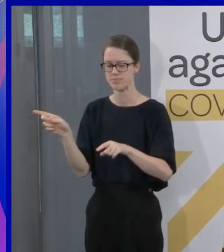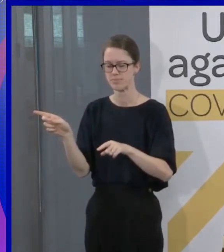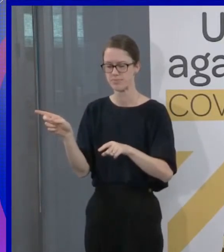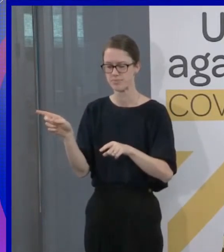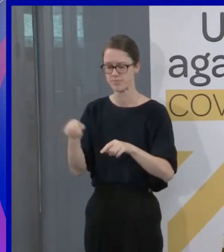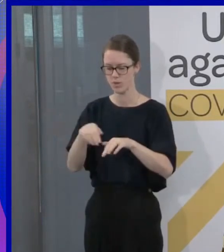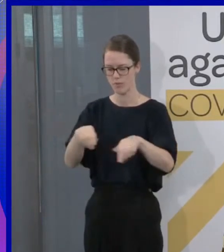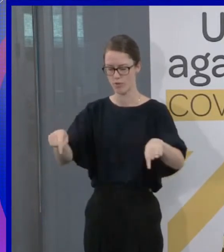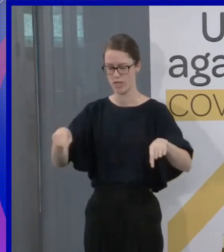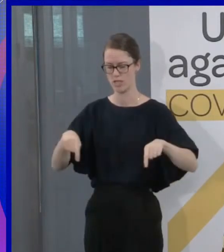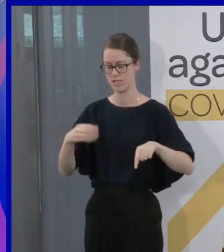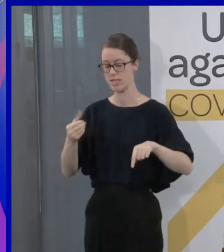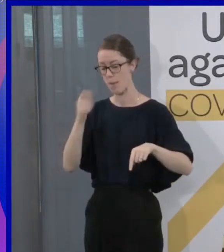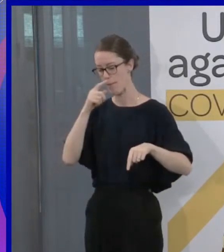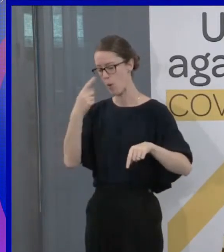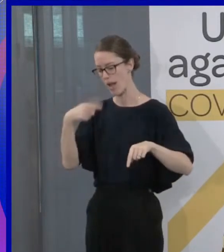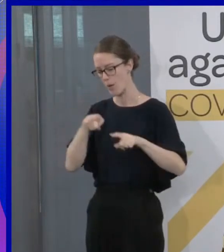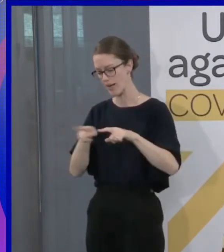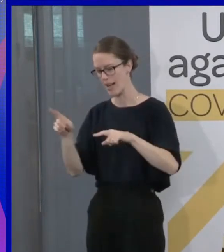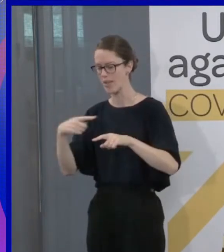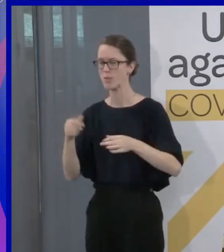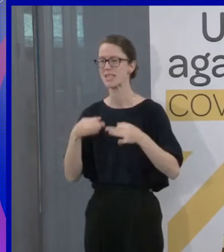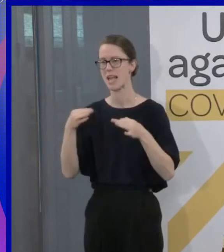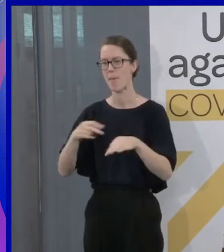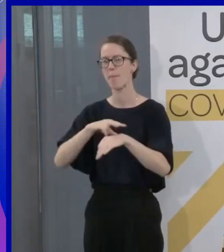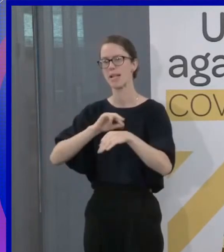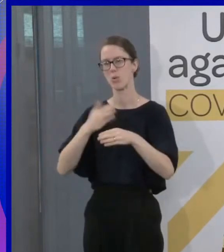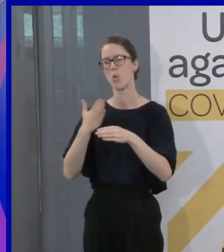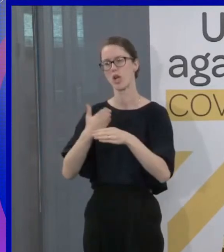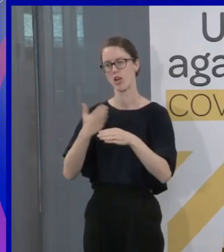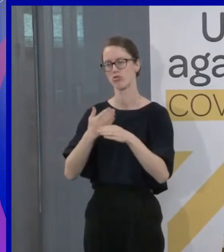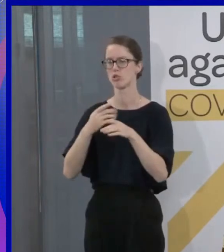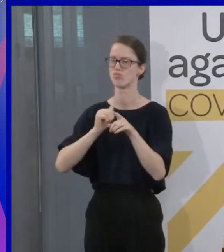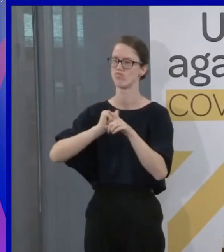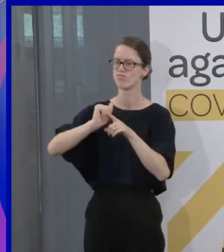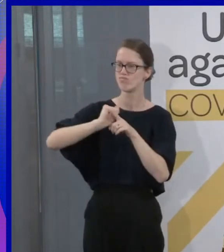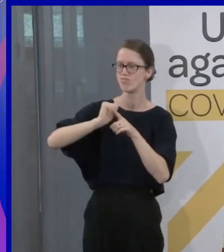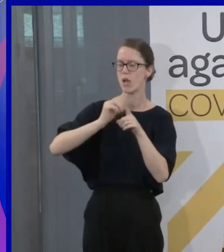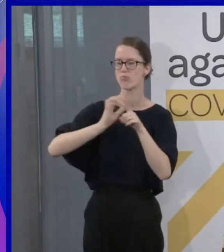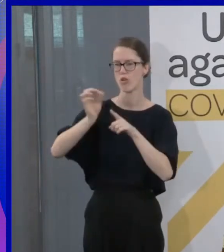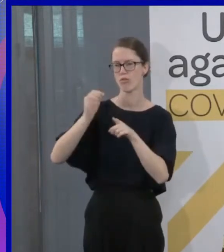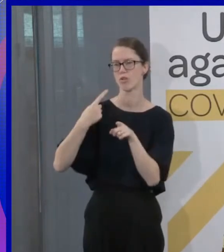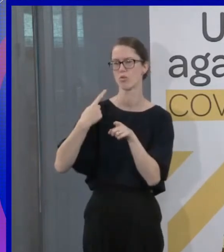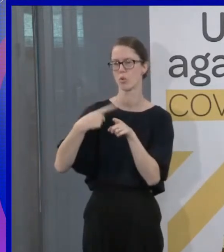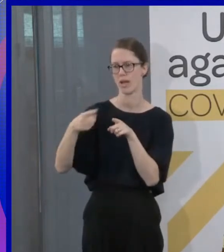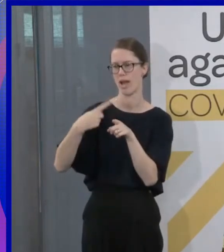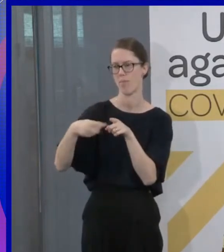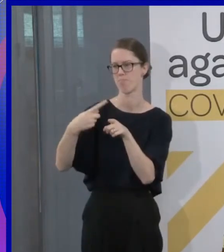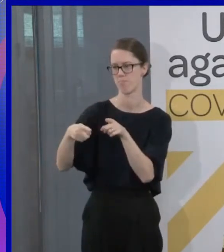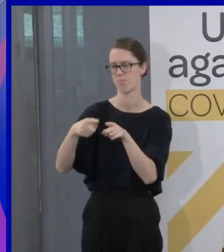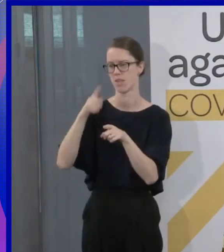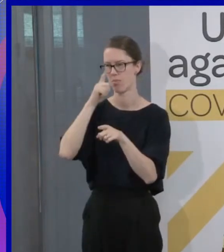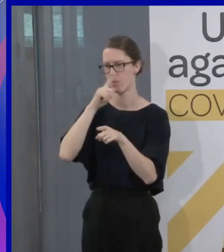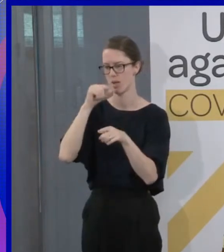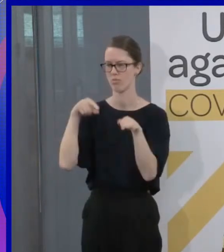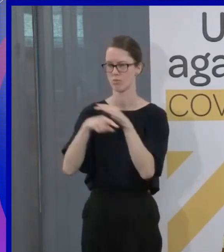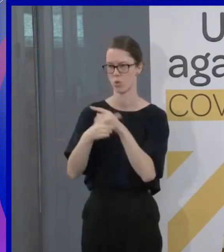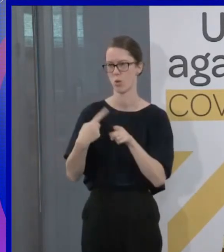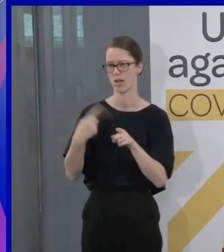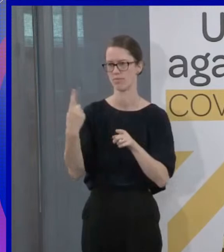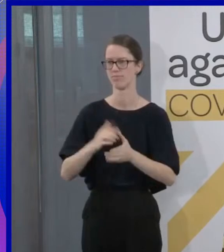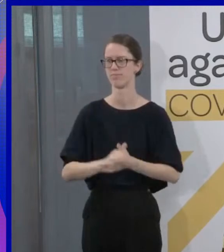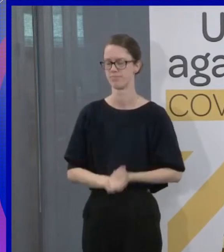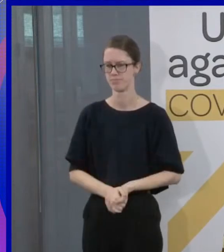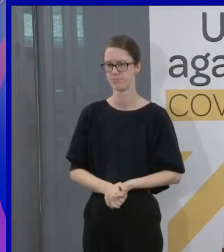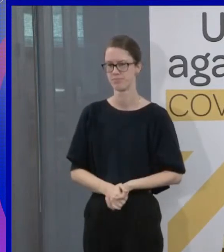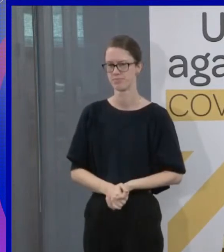regional boundary, and I know that's something the police are working on to try and get in place some triaging so that people can get through really quickly